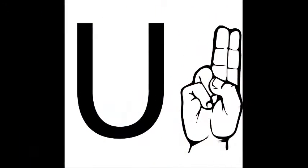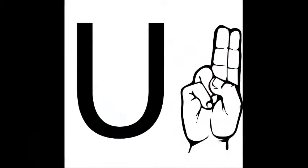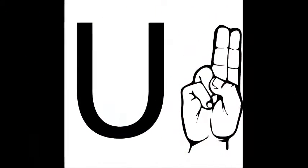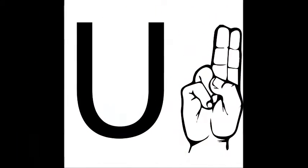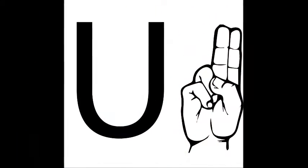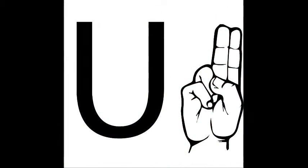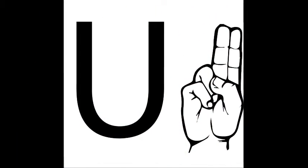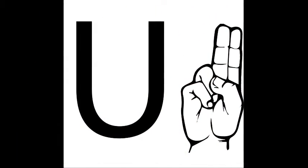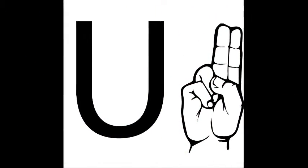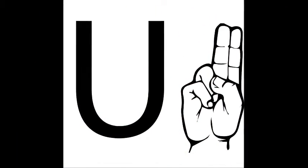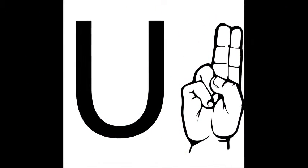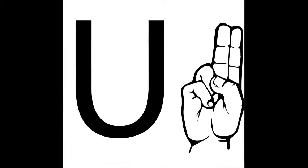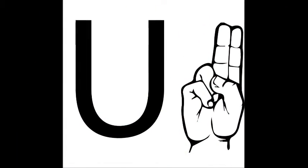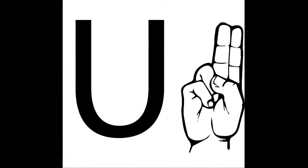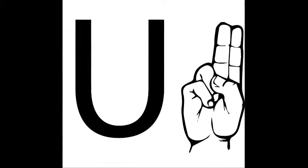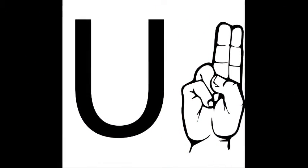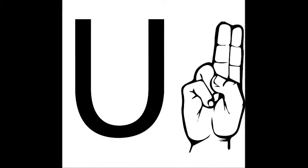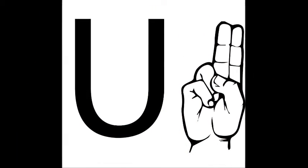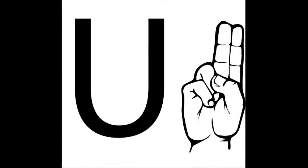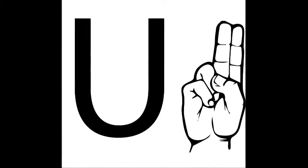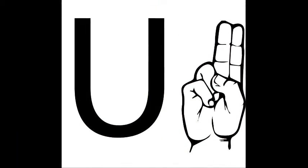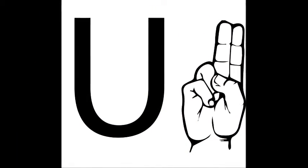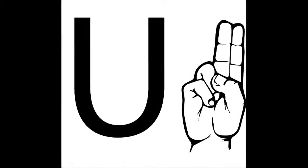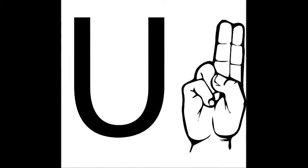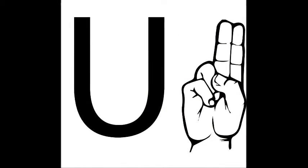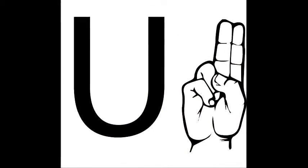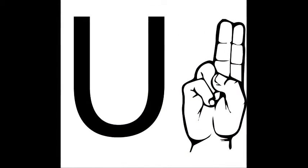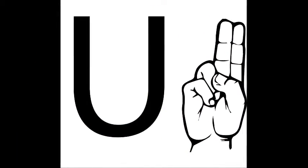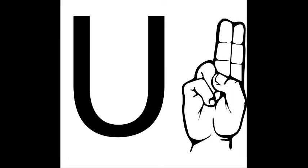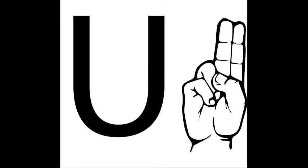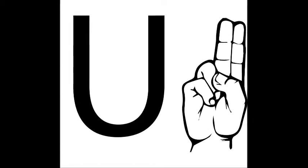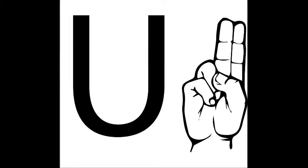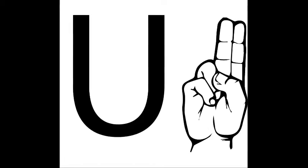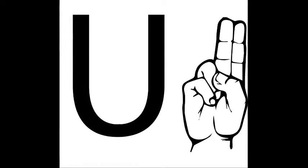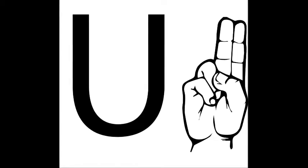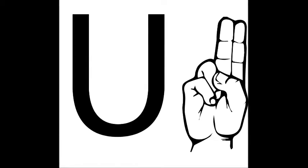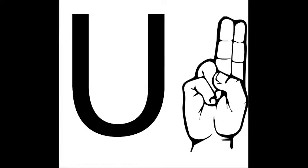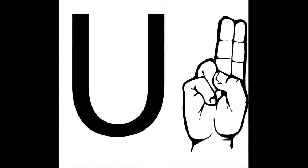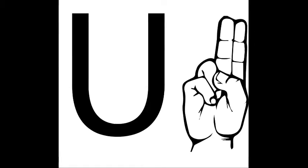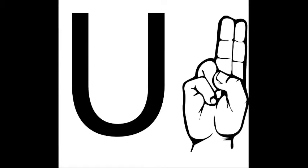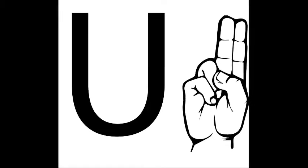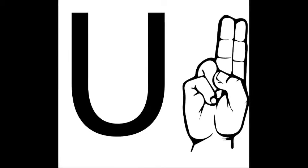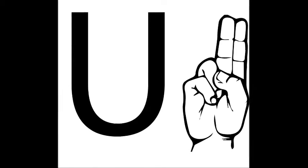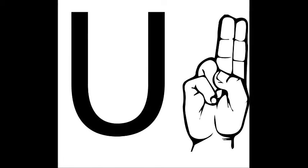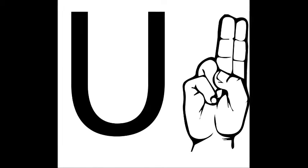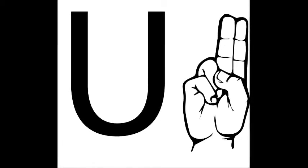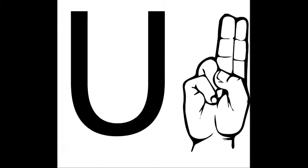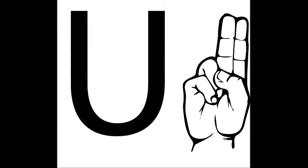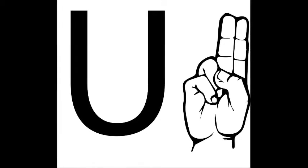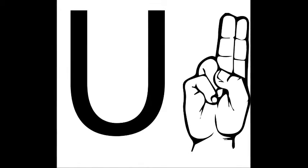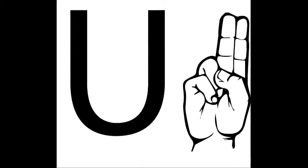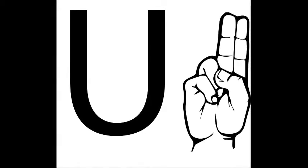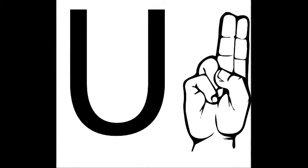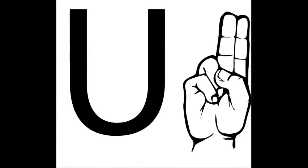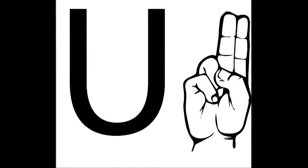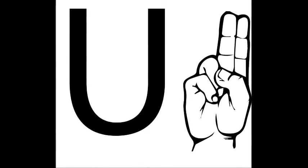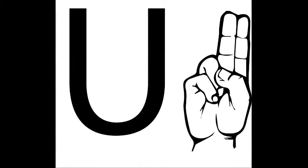vor. Dans bounce your en between letter, une list rare to letter, in which case the bounce indicate